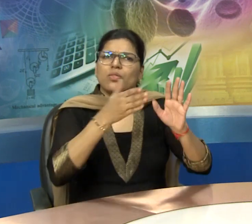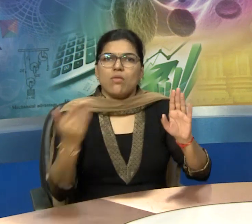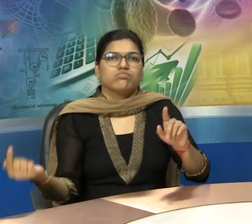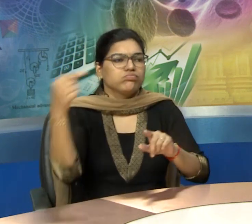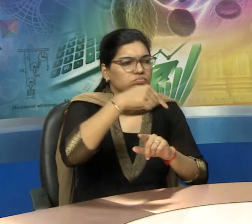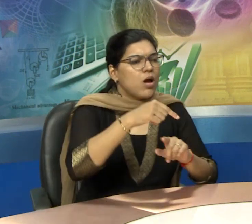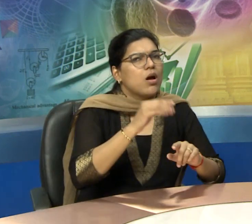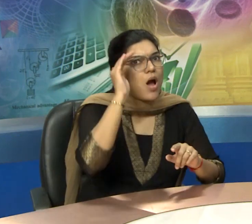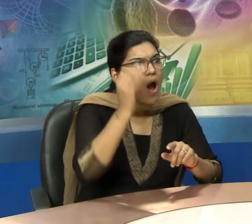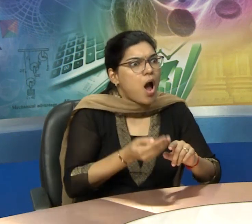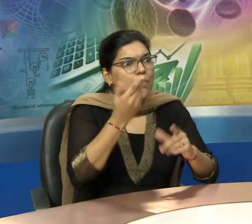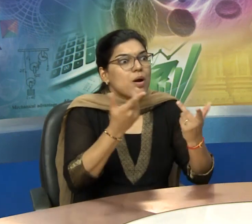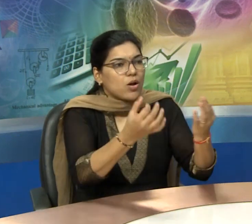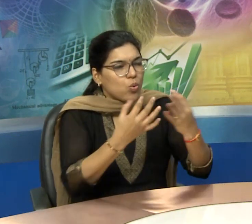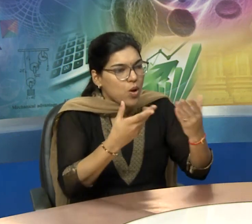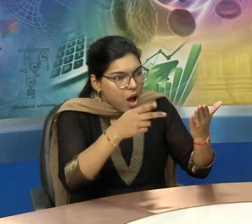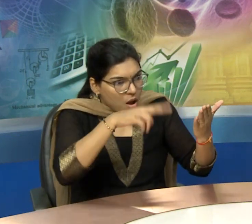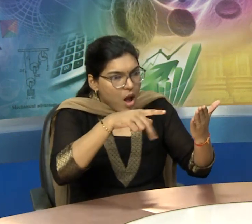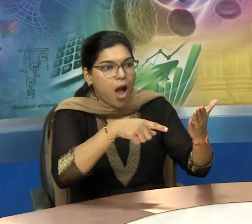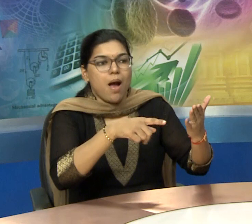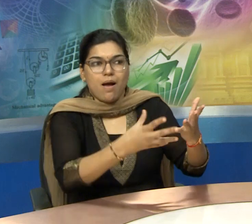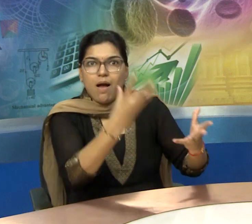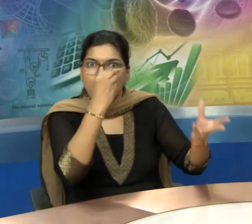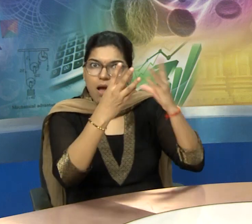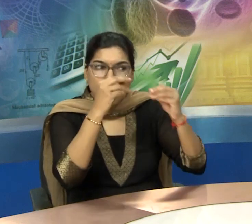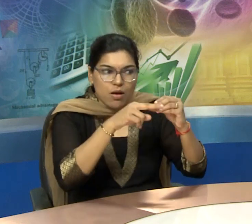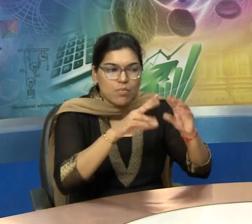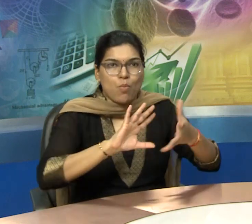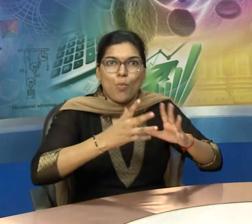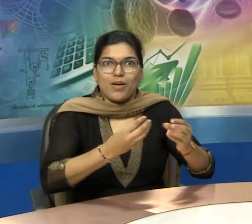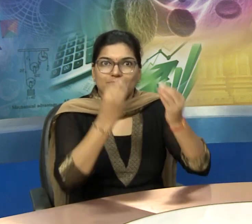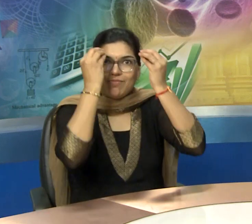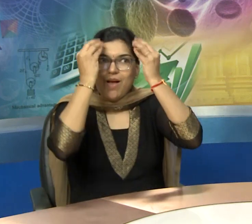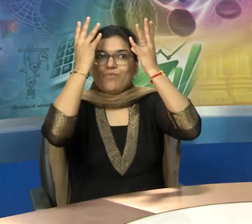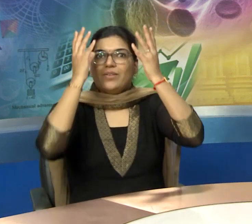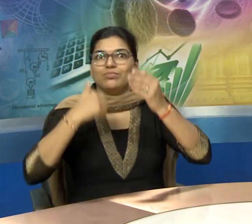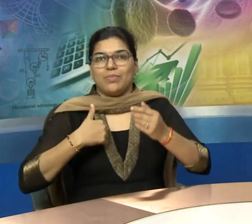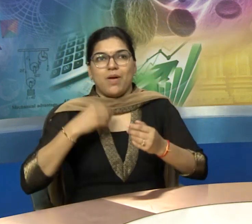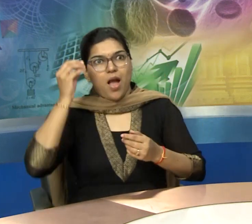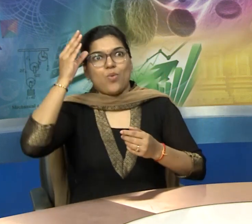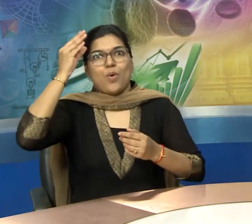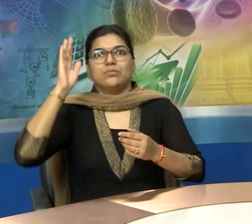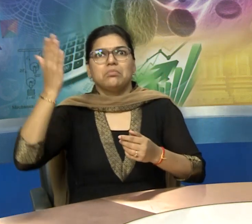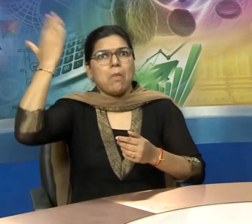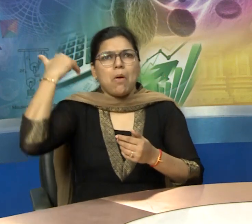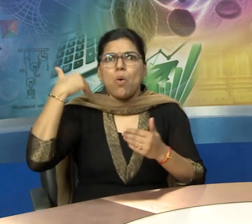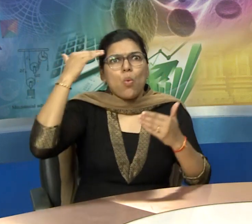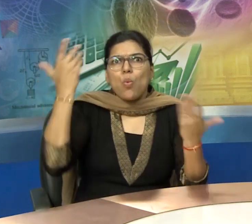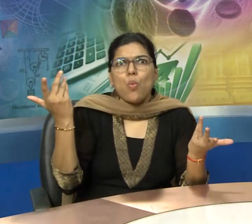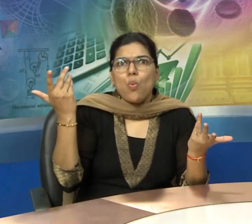people who doesn't know about the vacancies information, that there is a particular